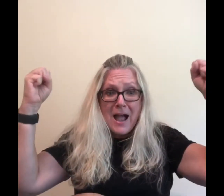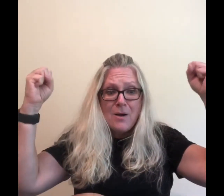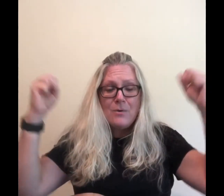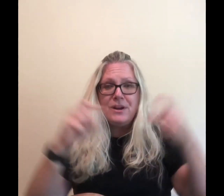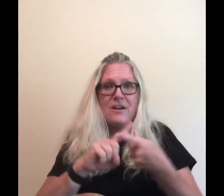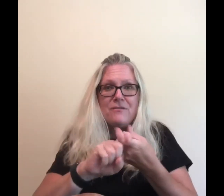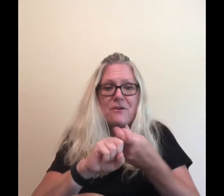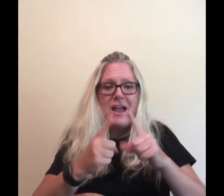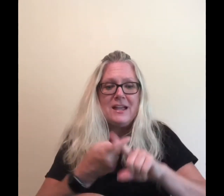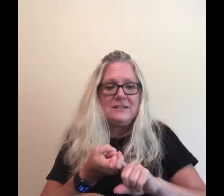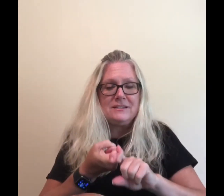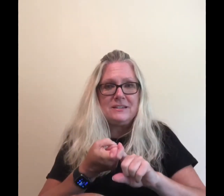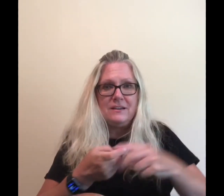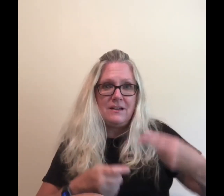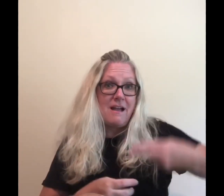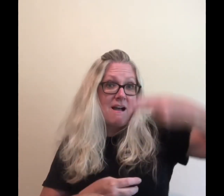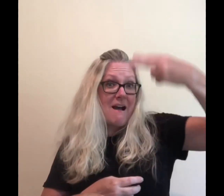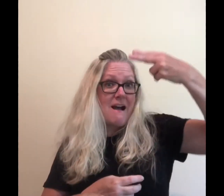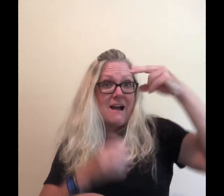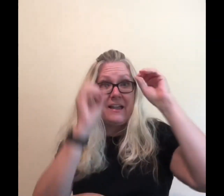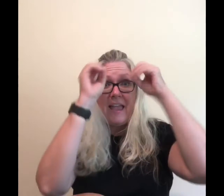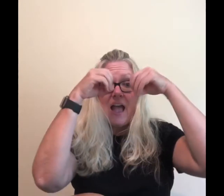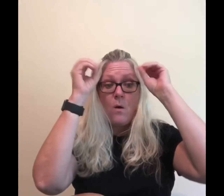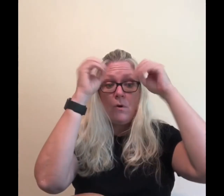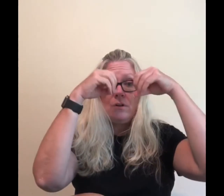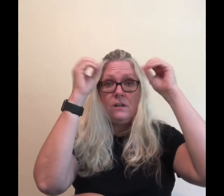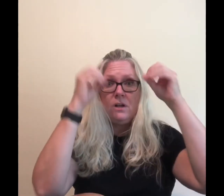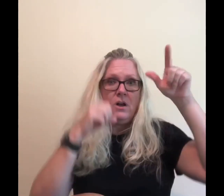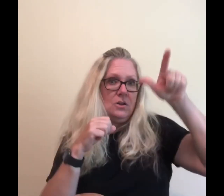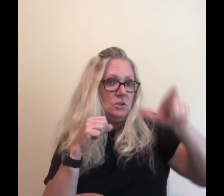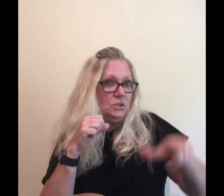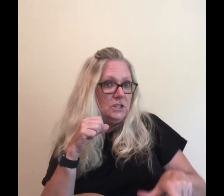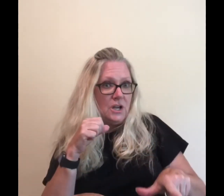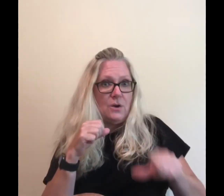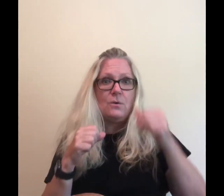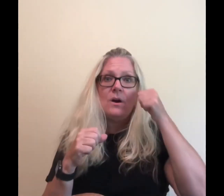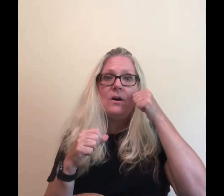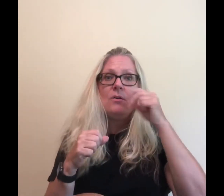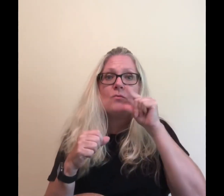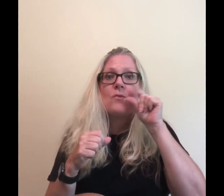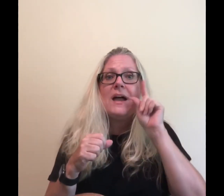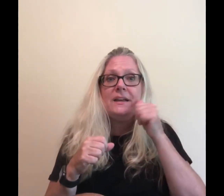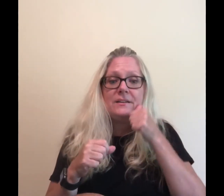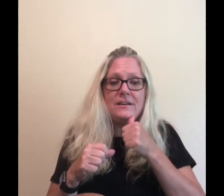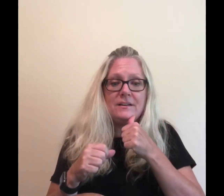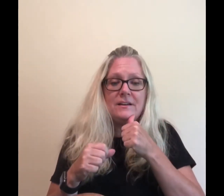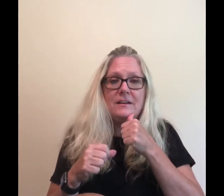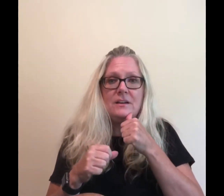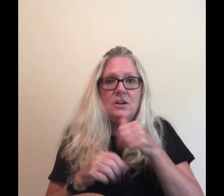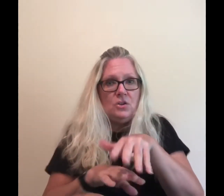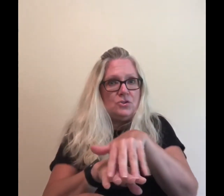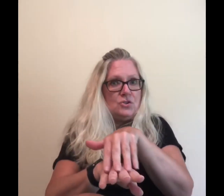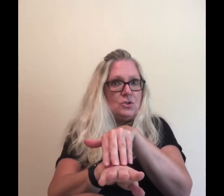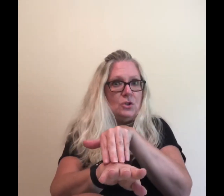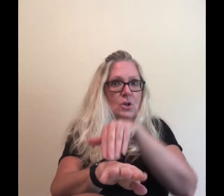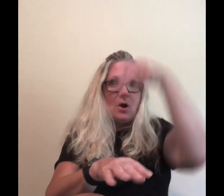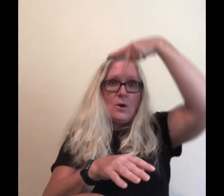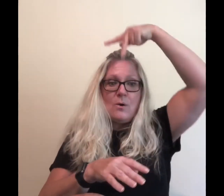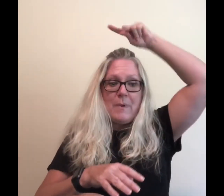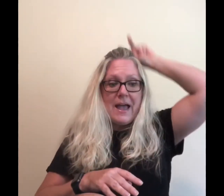loud friends. High owl, low wren. Slow